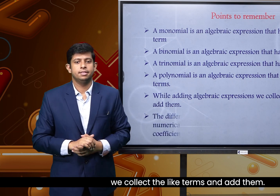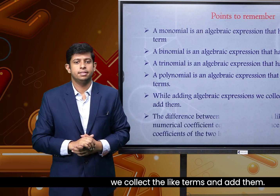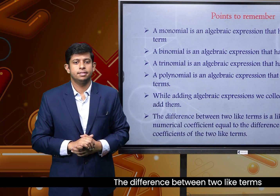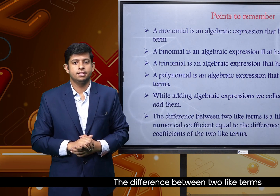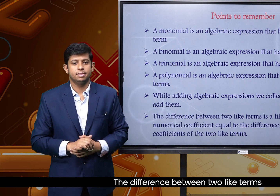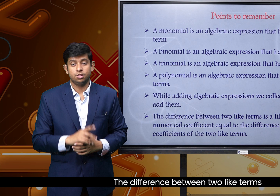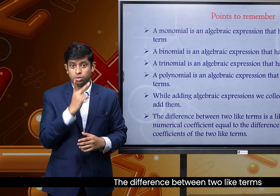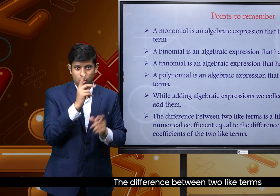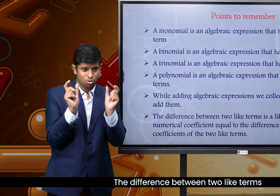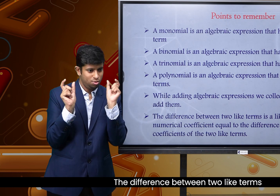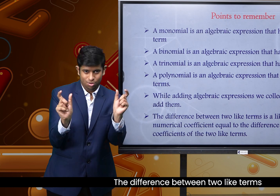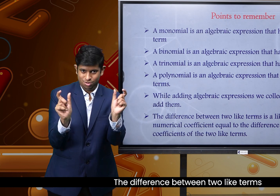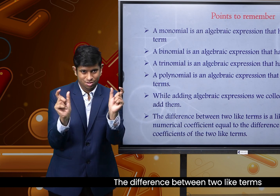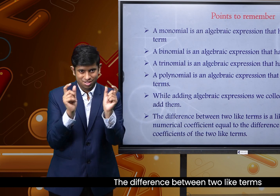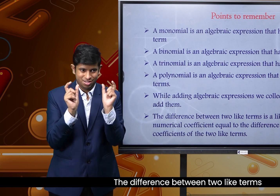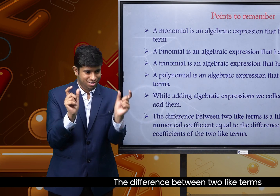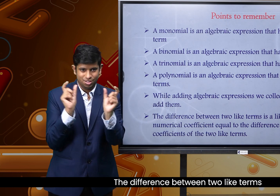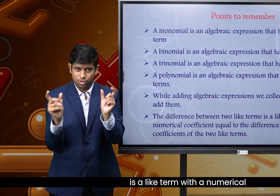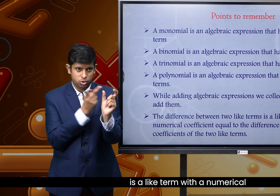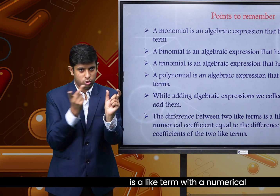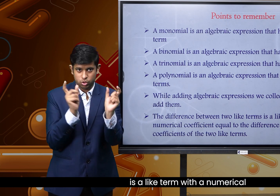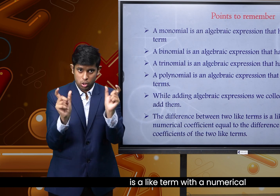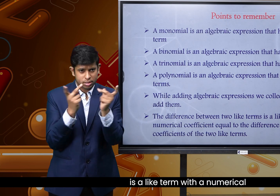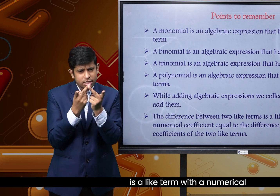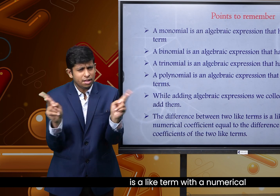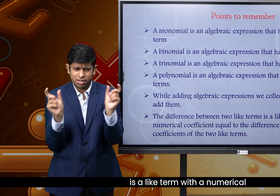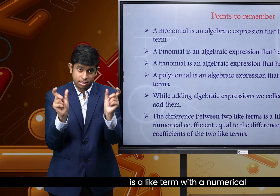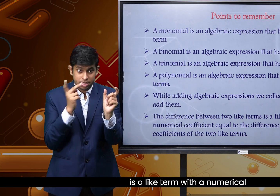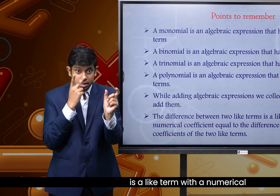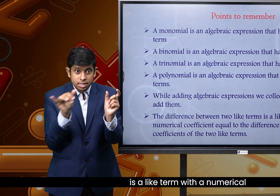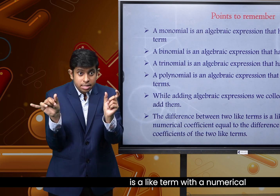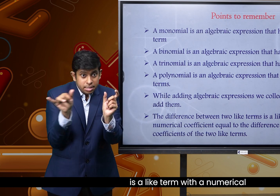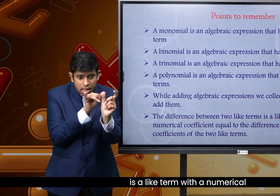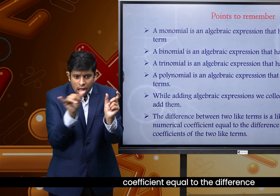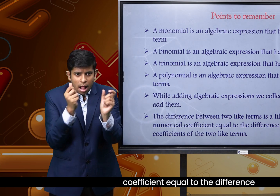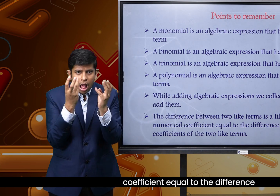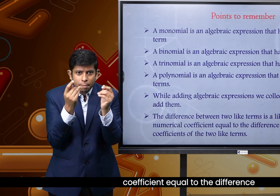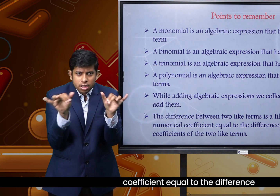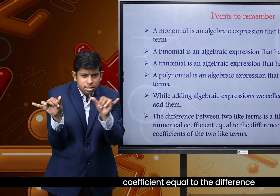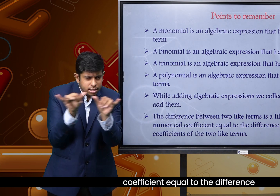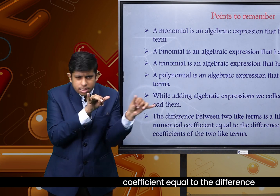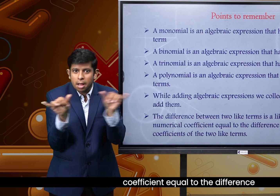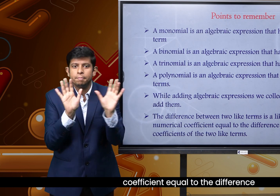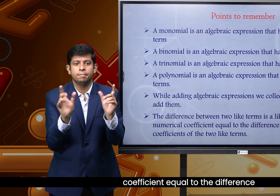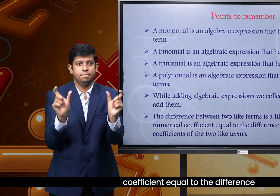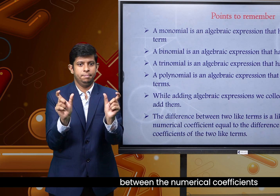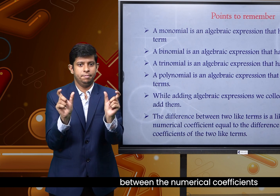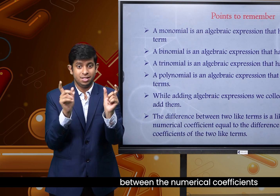The difference between two like terms is a like term with a numerical coefficient equal to the difference between the